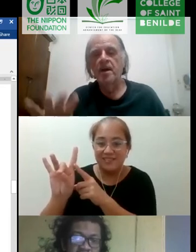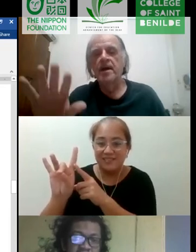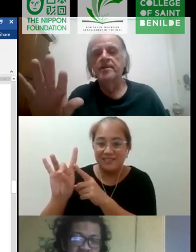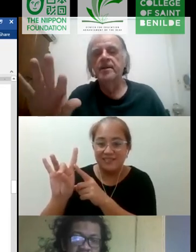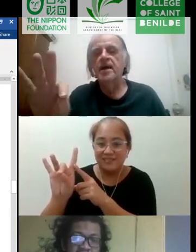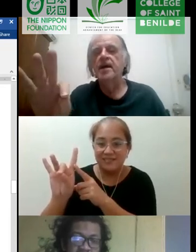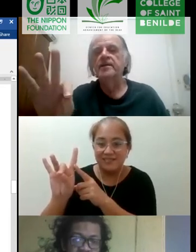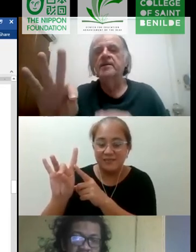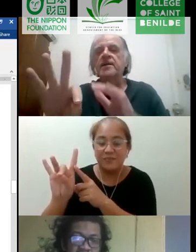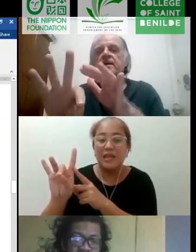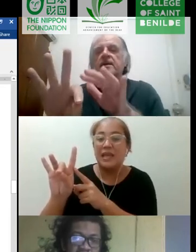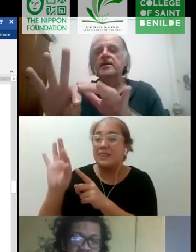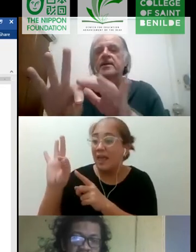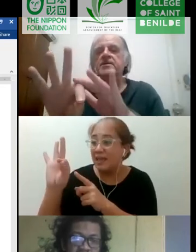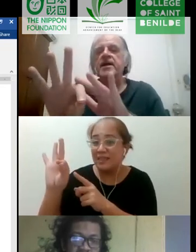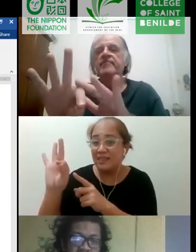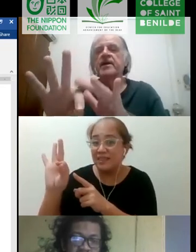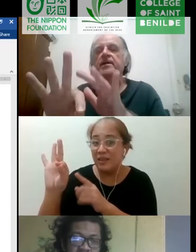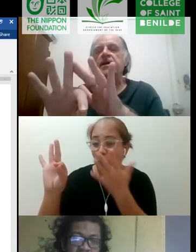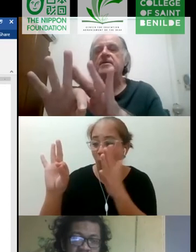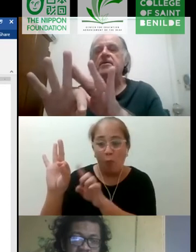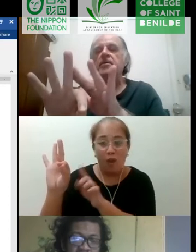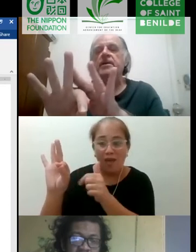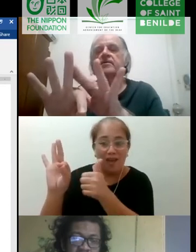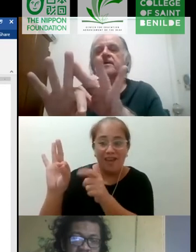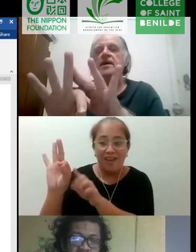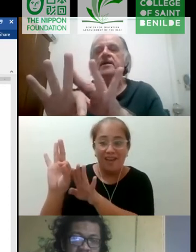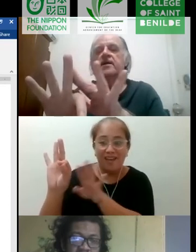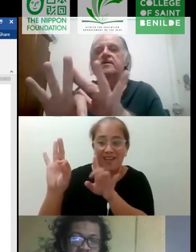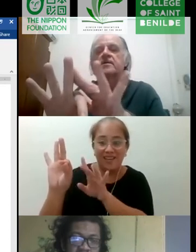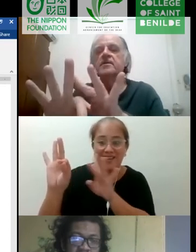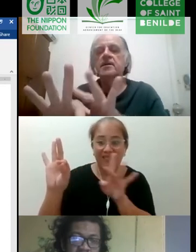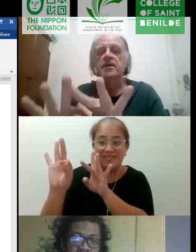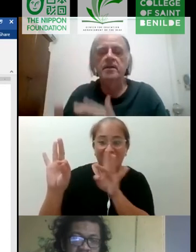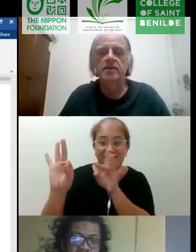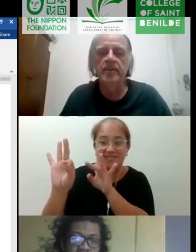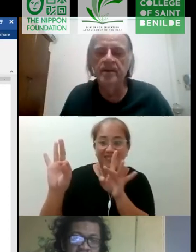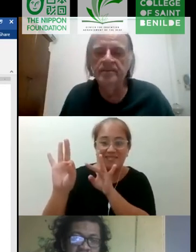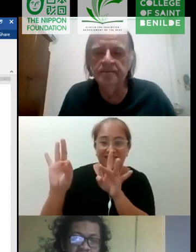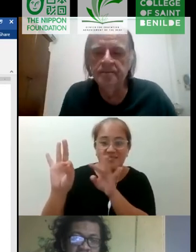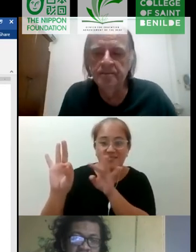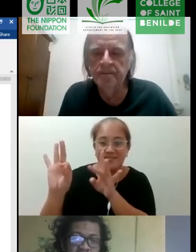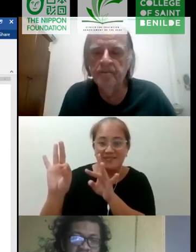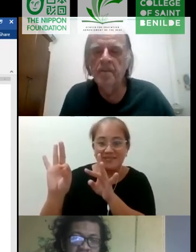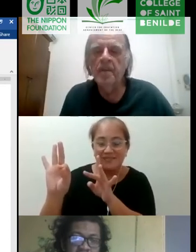Okay, and then 9, it doesn't have the index on the radial side, it has the mid.